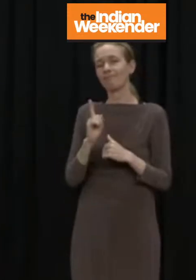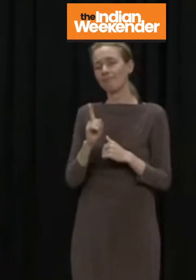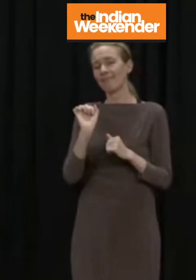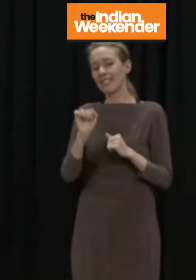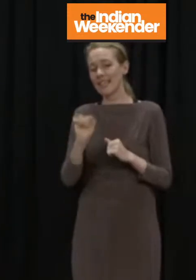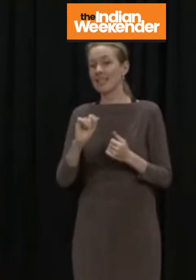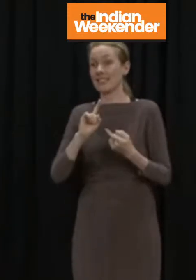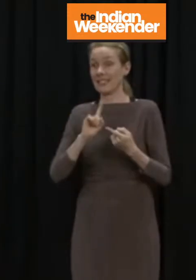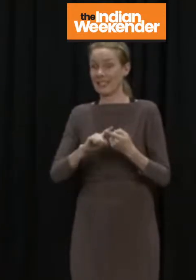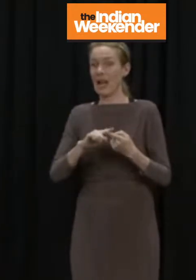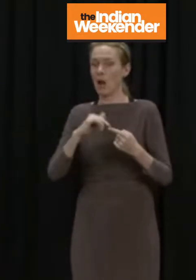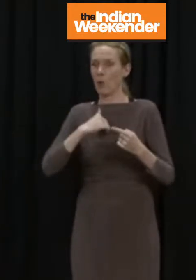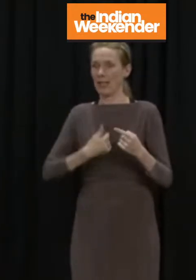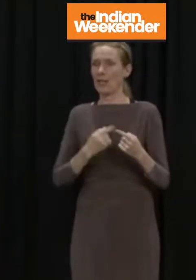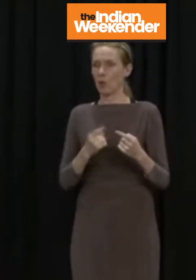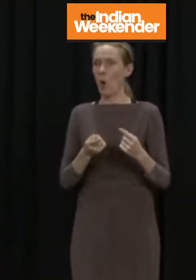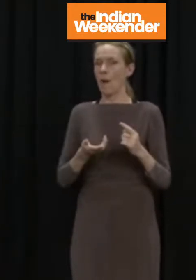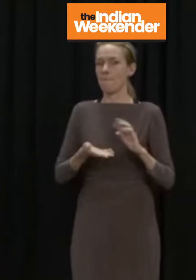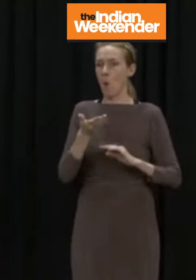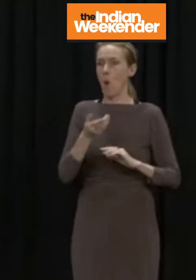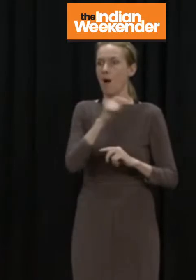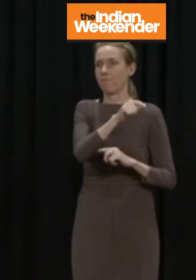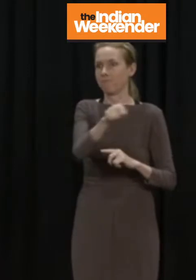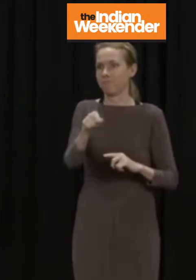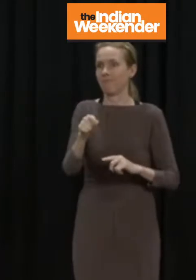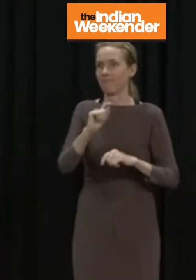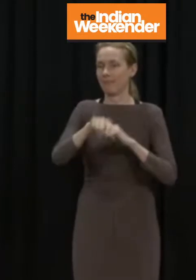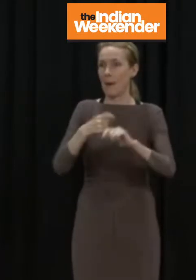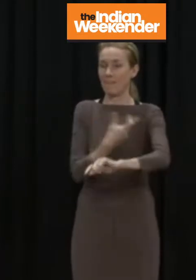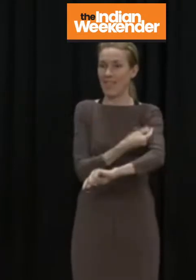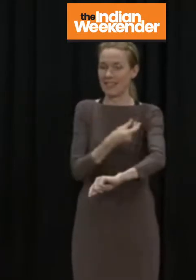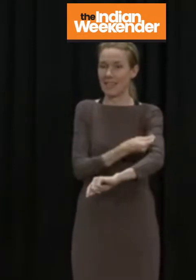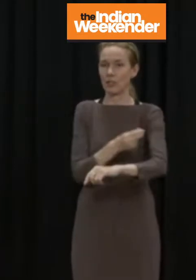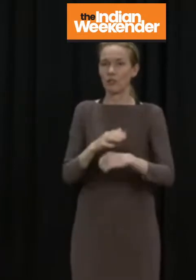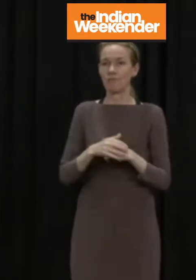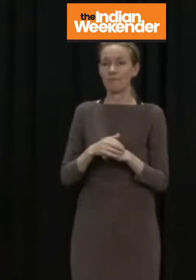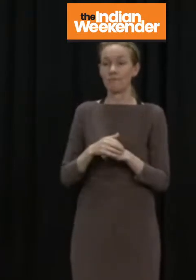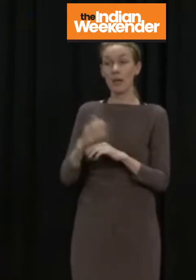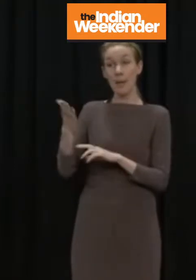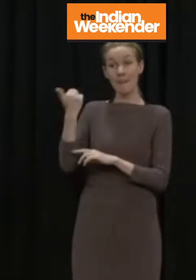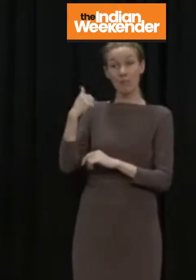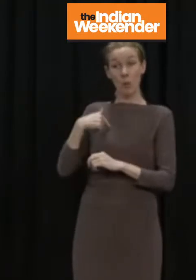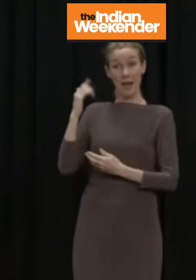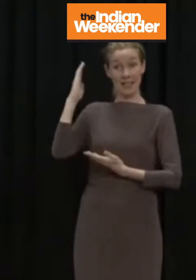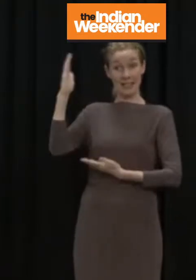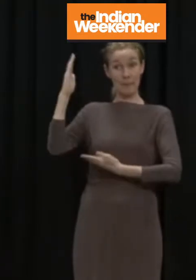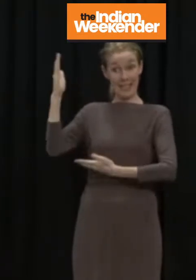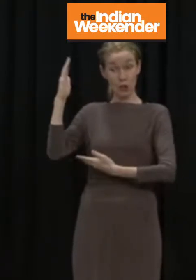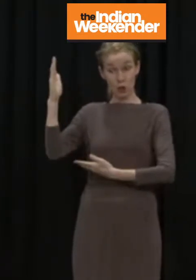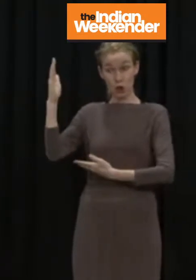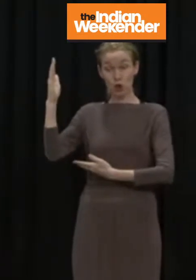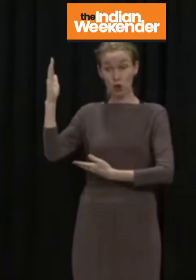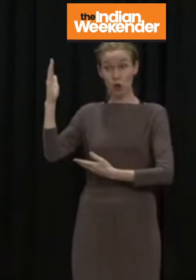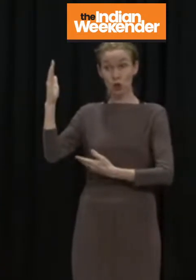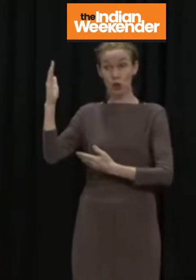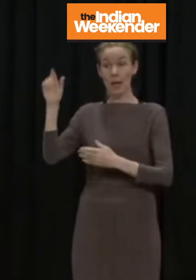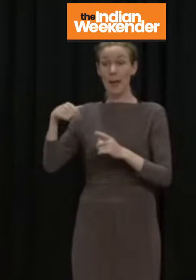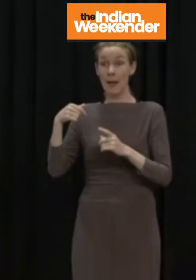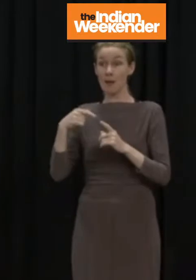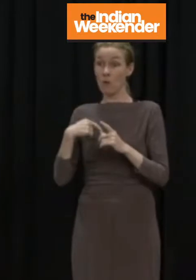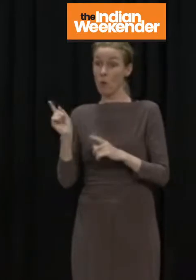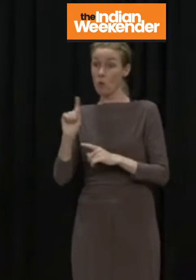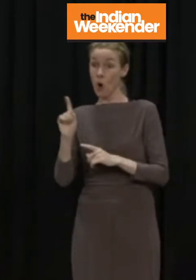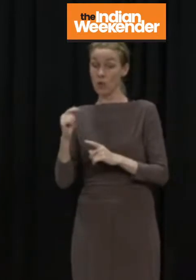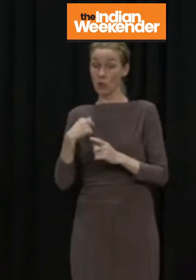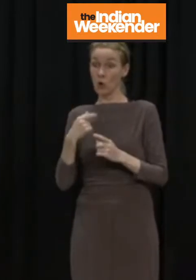been vaccinated. One of the things that, and I've just touched on it in my introductory remarks, that we are picking up from the feedback that we're getting,